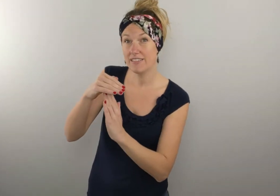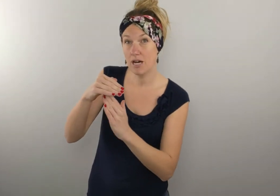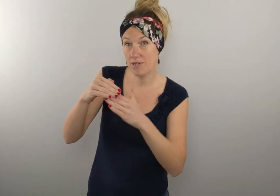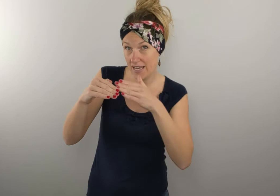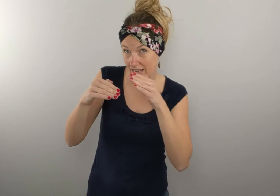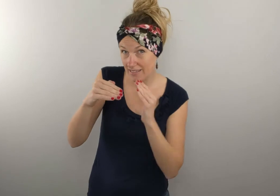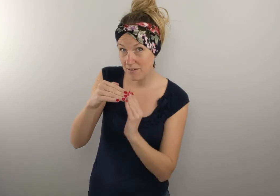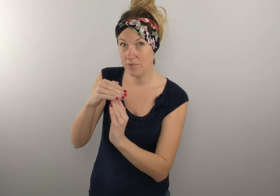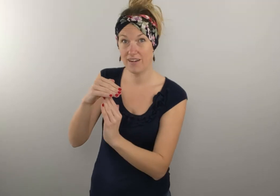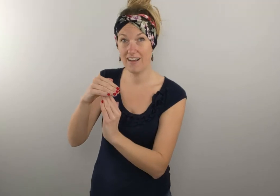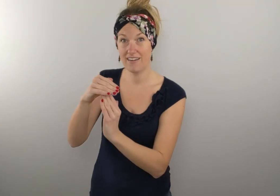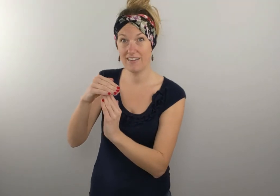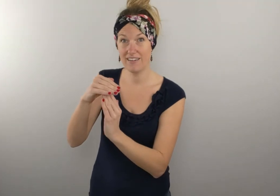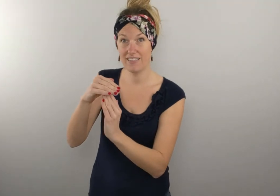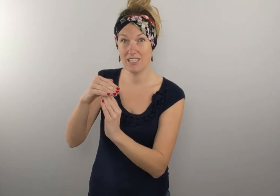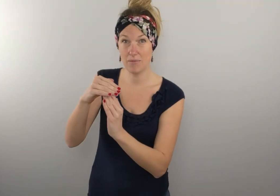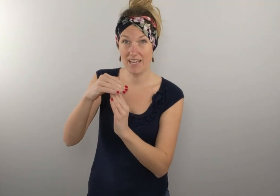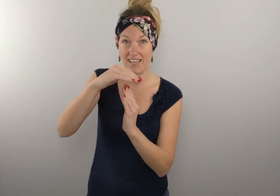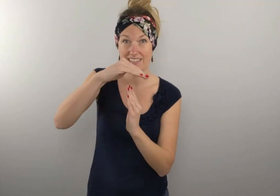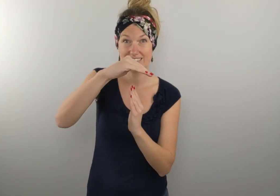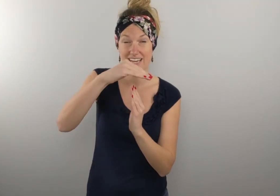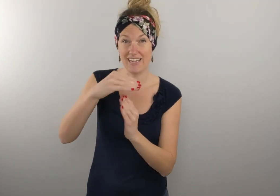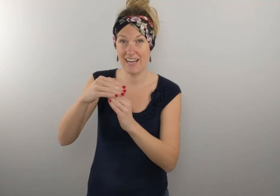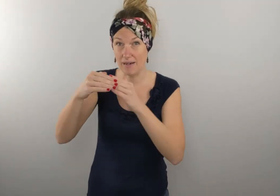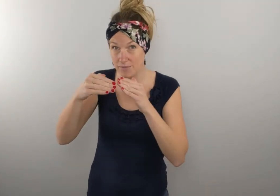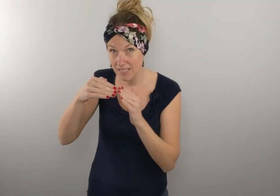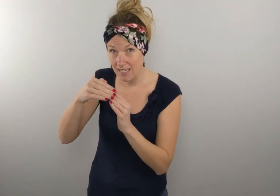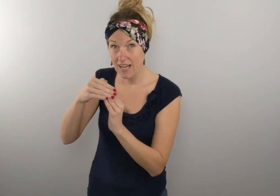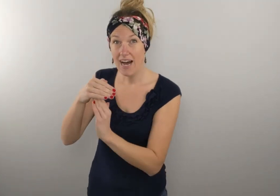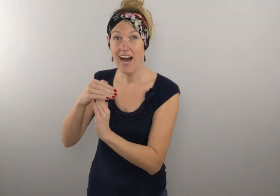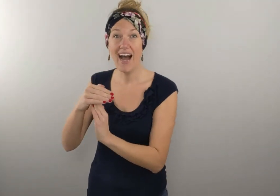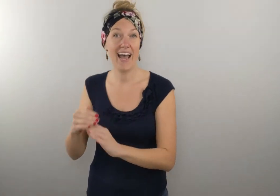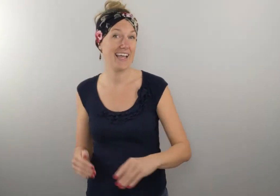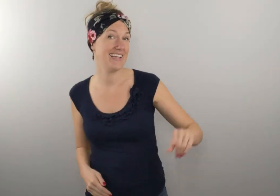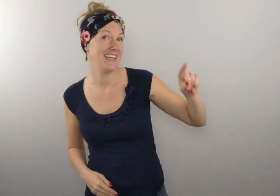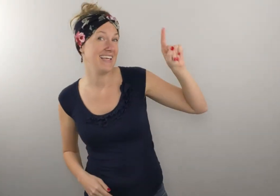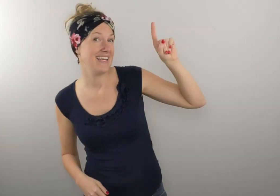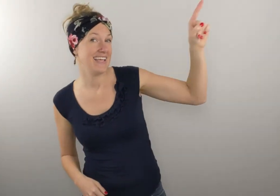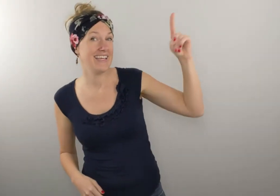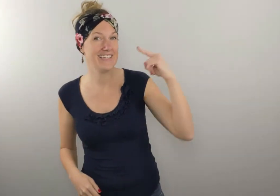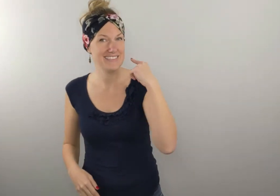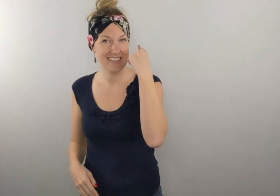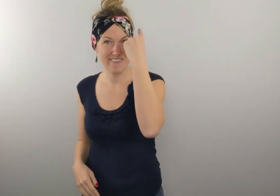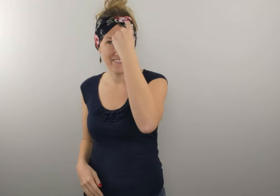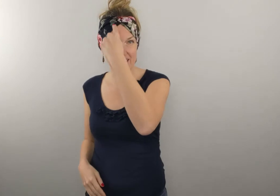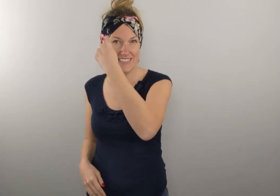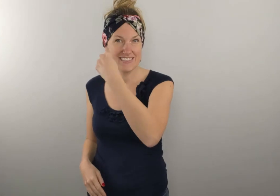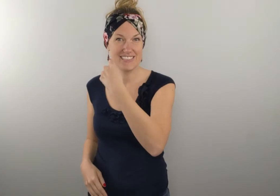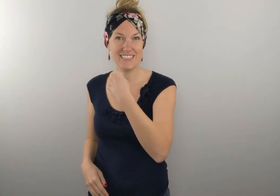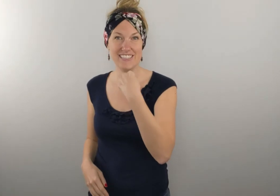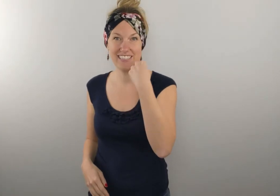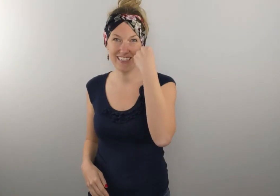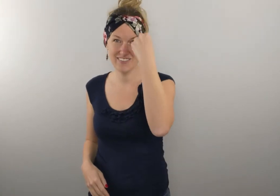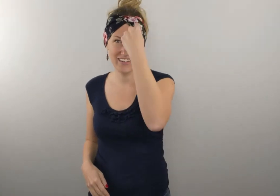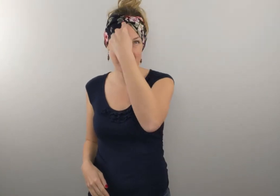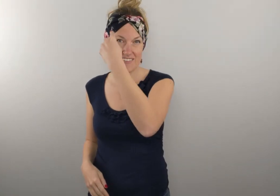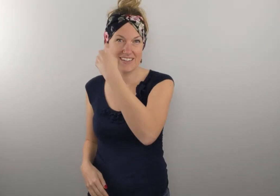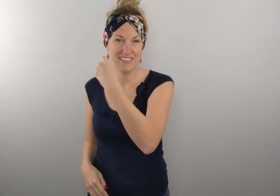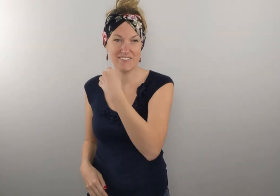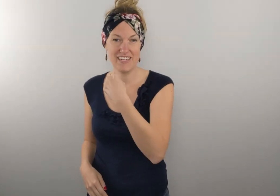dominant hand and put it under your non-dominant hand that's kind of cupped. Hide his, and then face, just your index finger around your